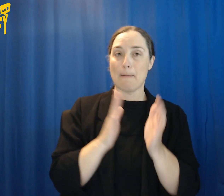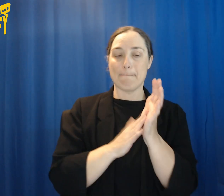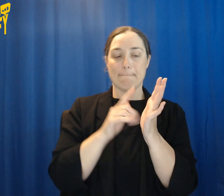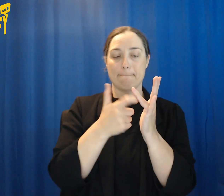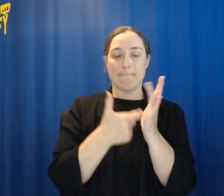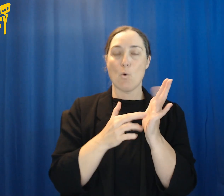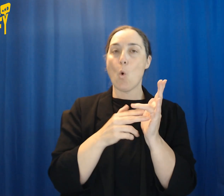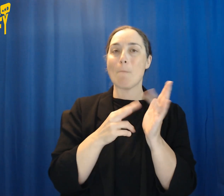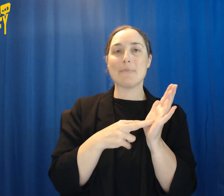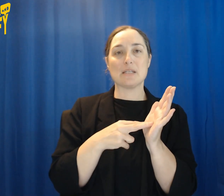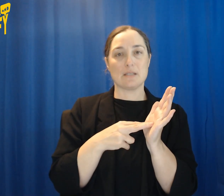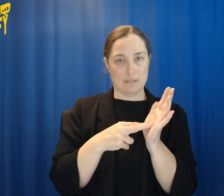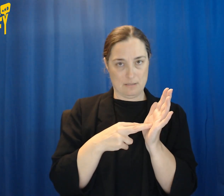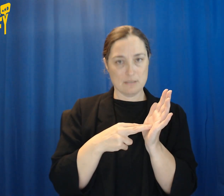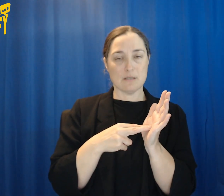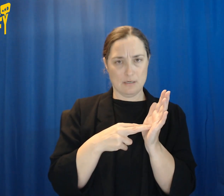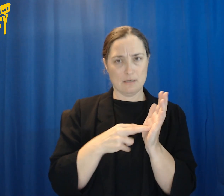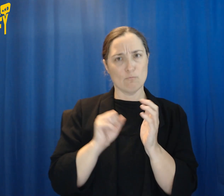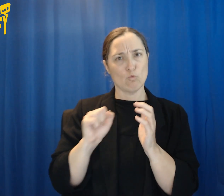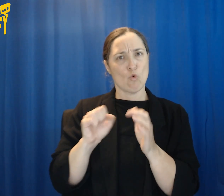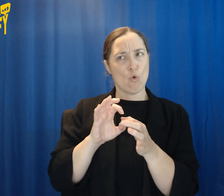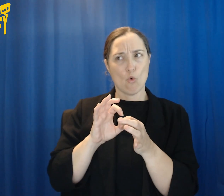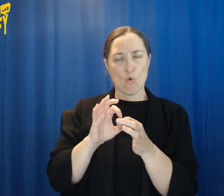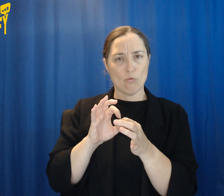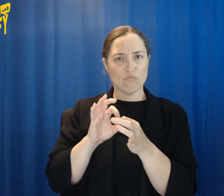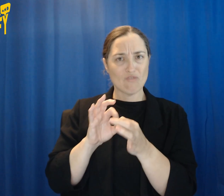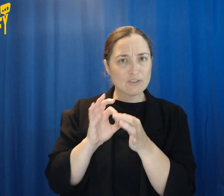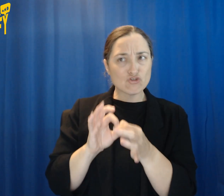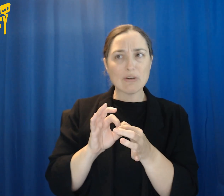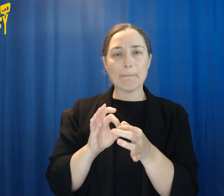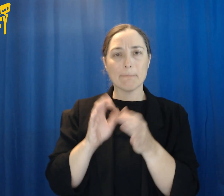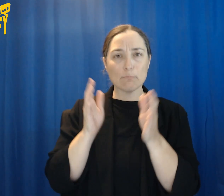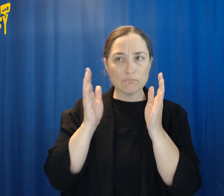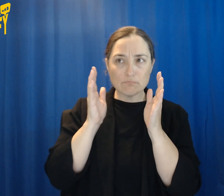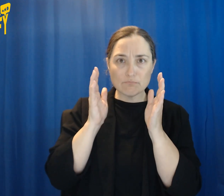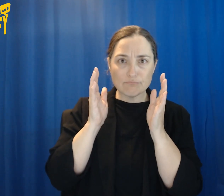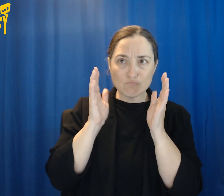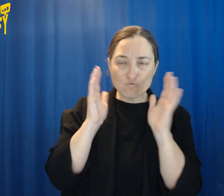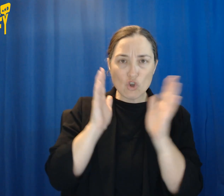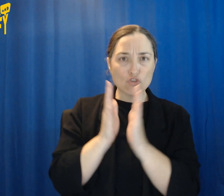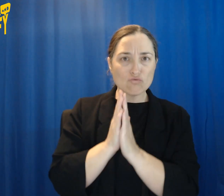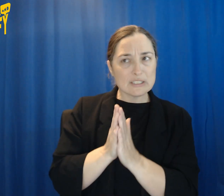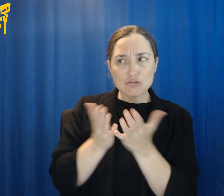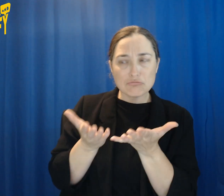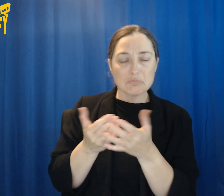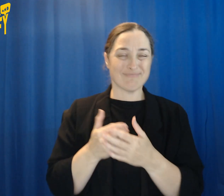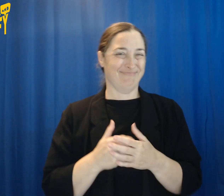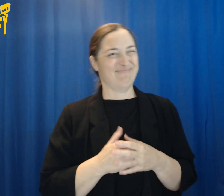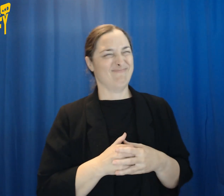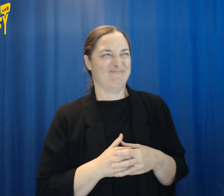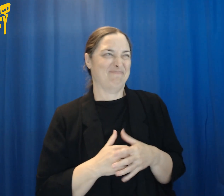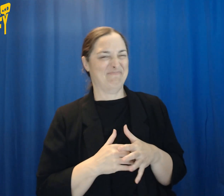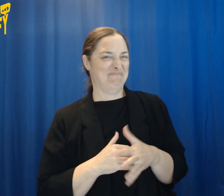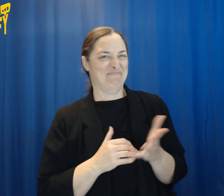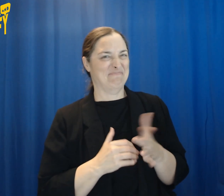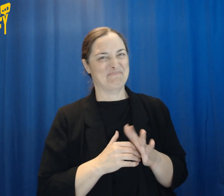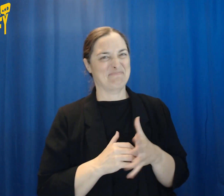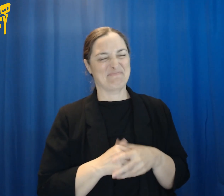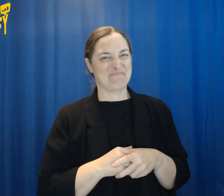and, I guess, wider religion at the moment? Not great. I mean, I think that people should be able